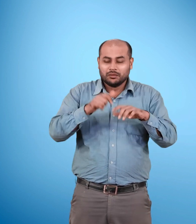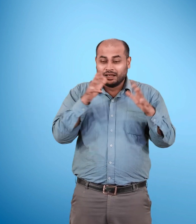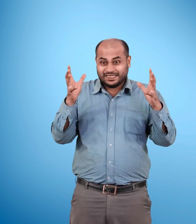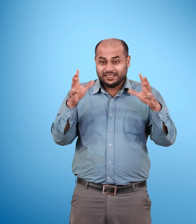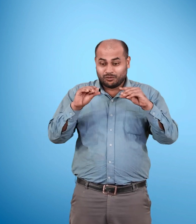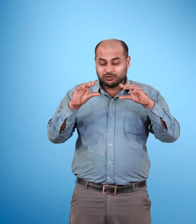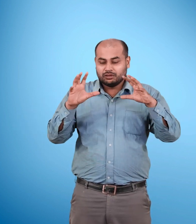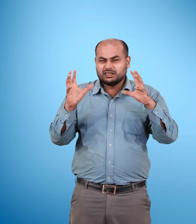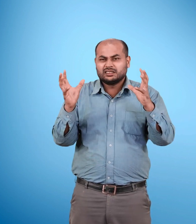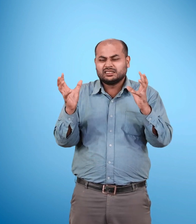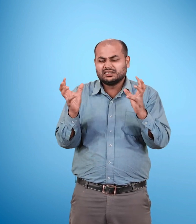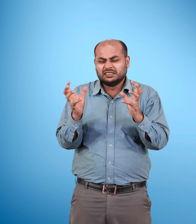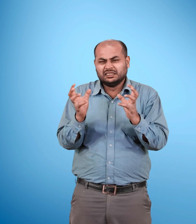the soil becomes dry.